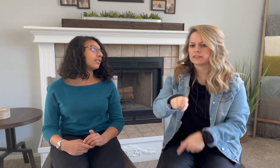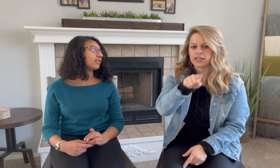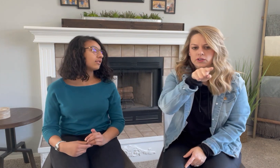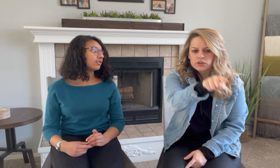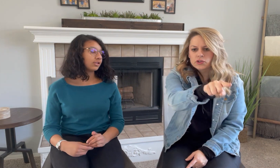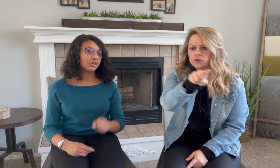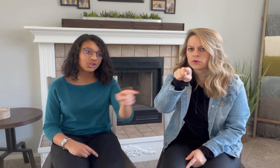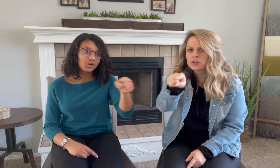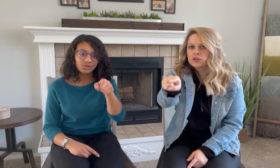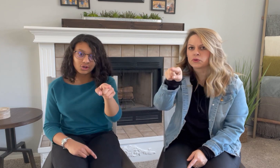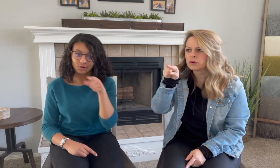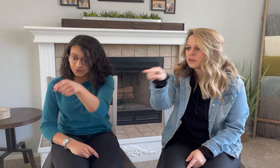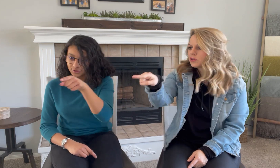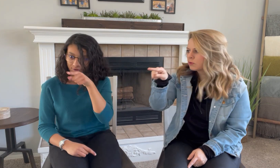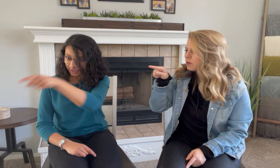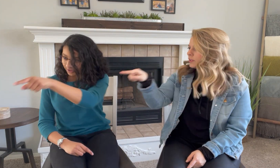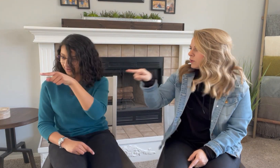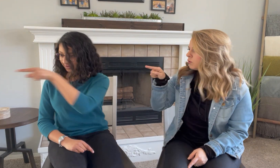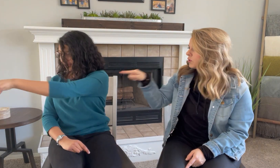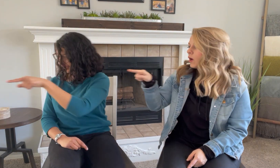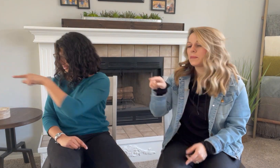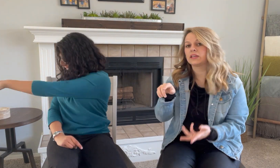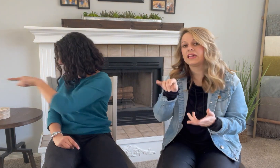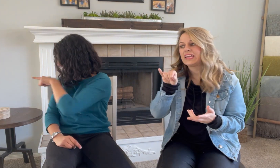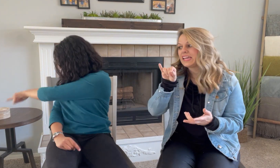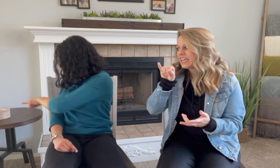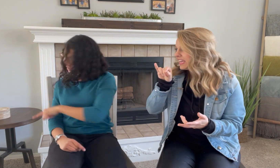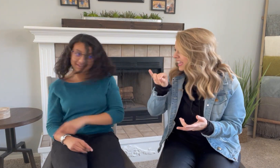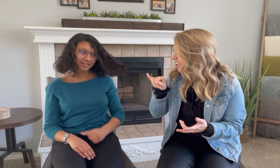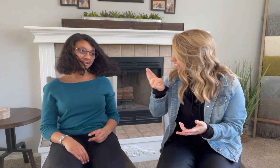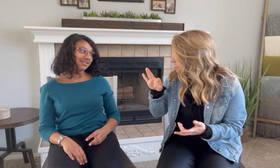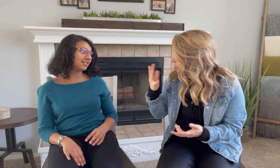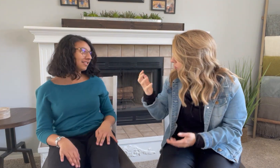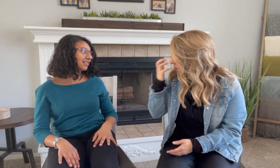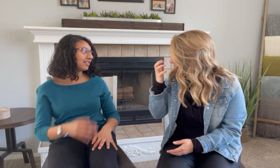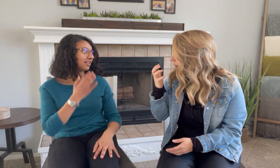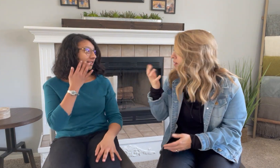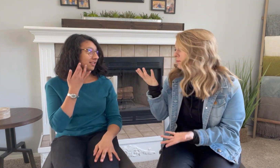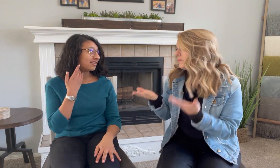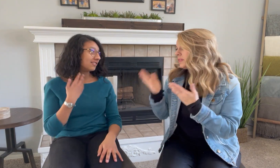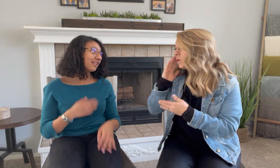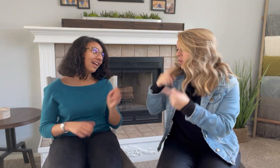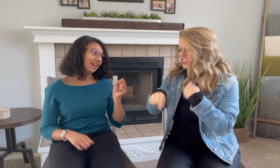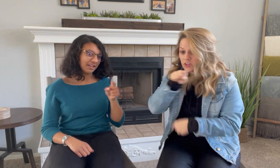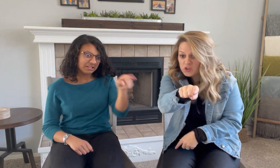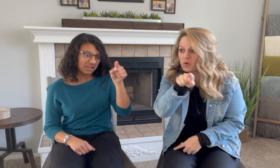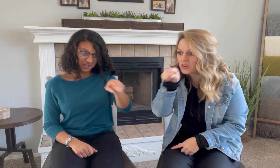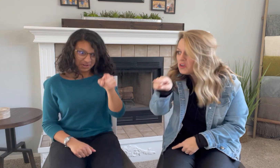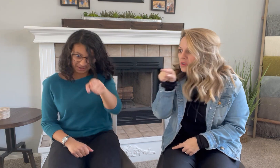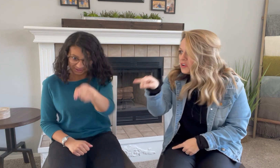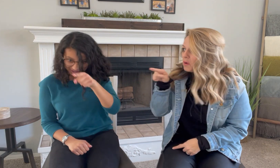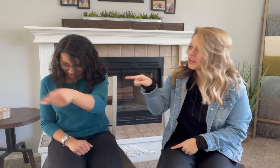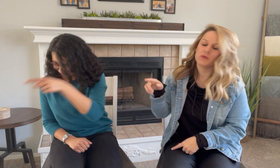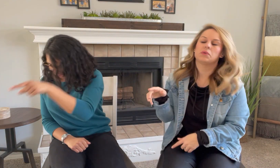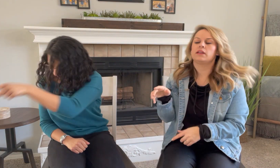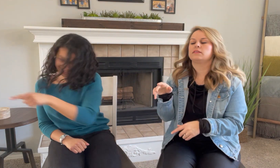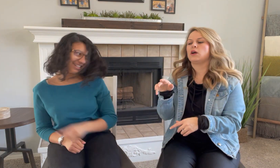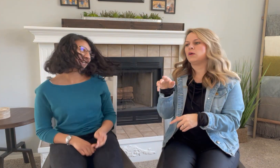like you. I mean, if they're mad, maybe they will sign you and you. But no, it's